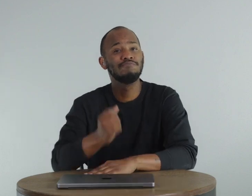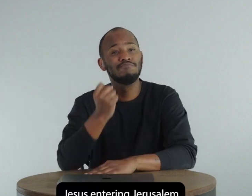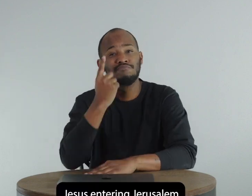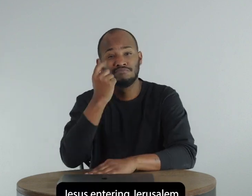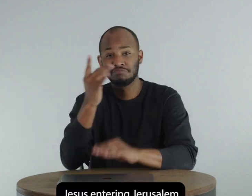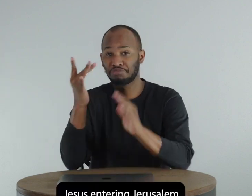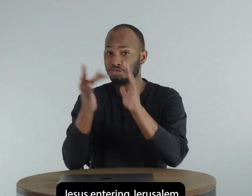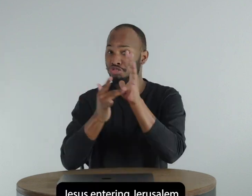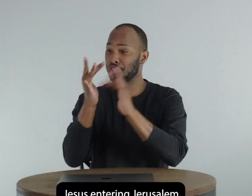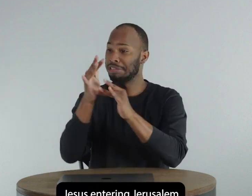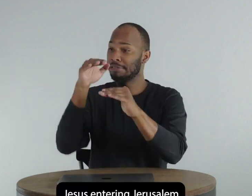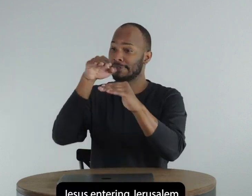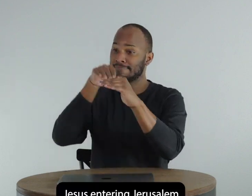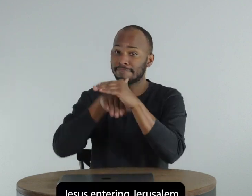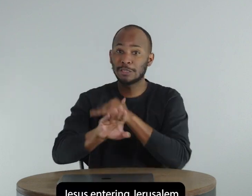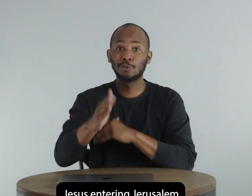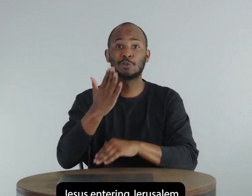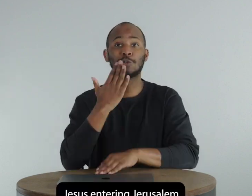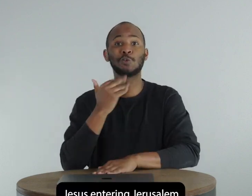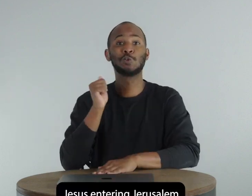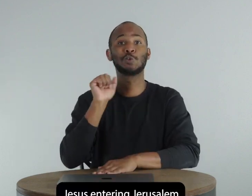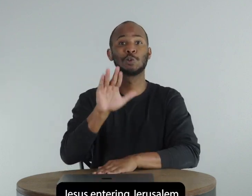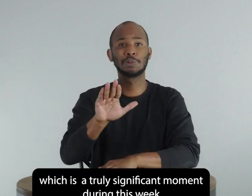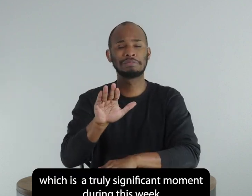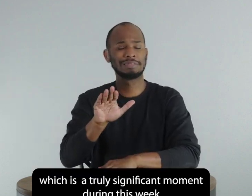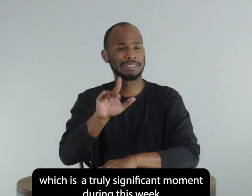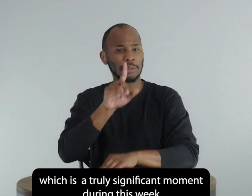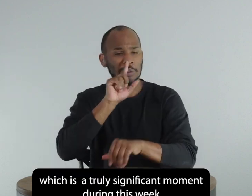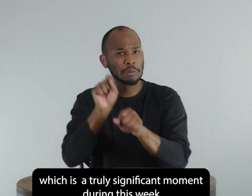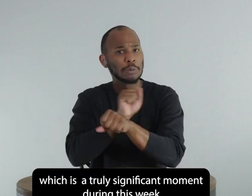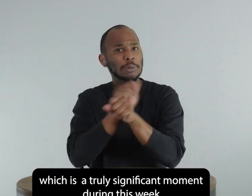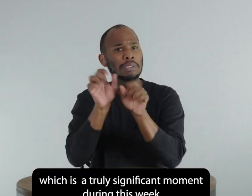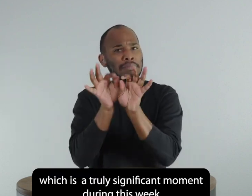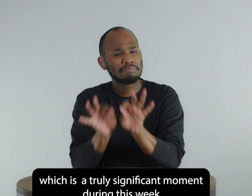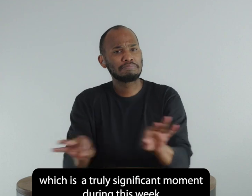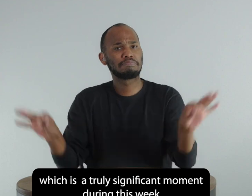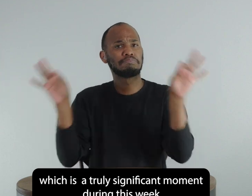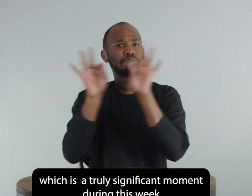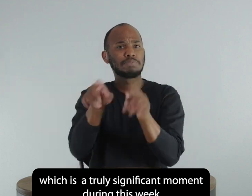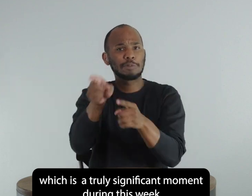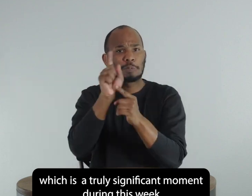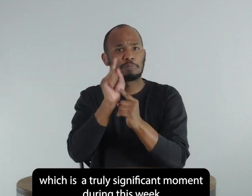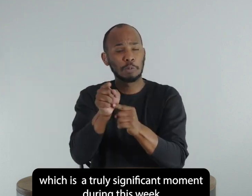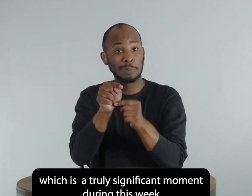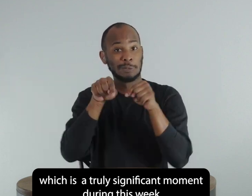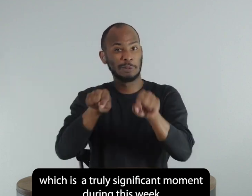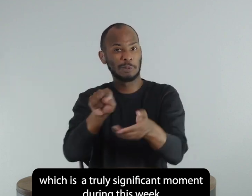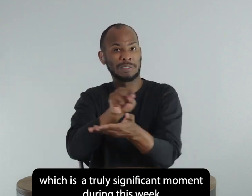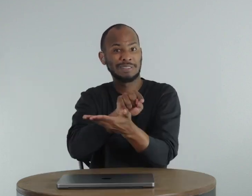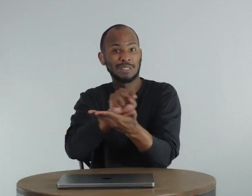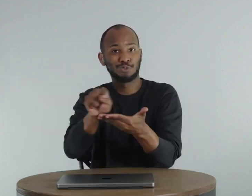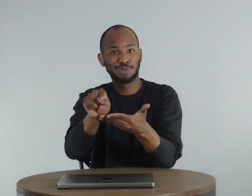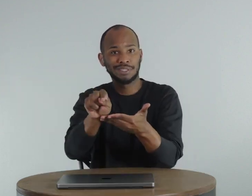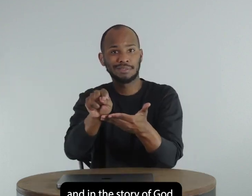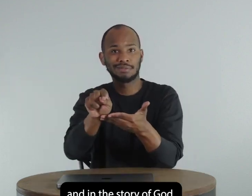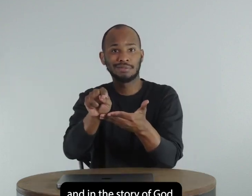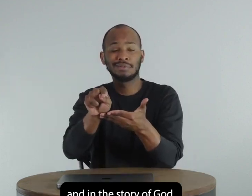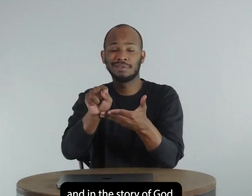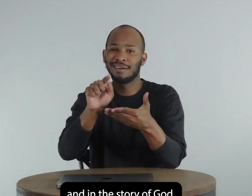You see, Jesus entering Jerusalem was a truly significant moment during this week in the story of